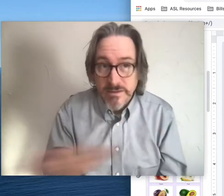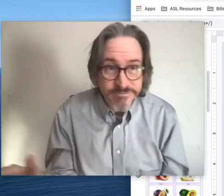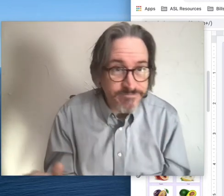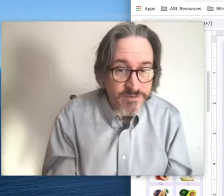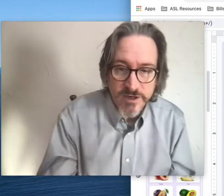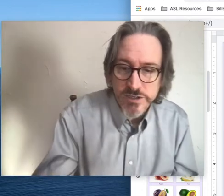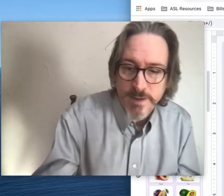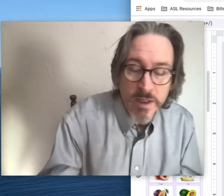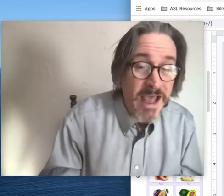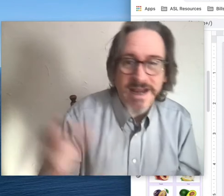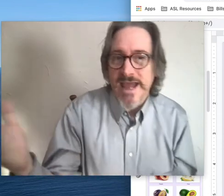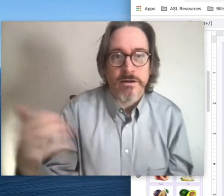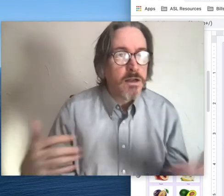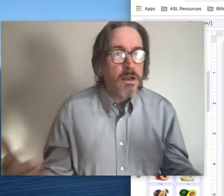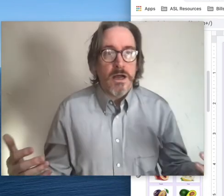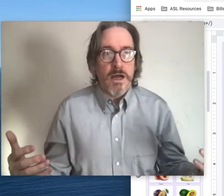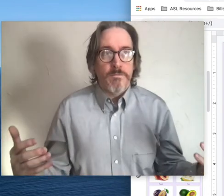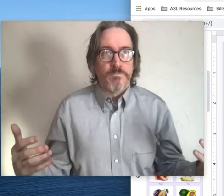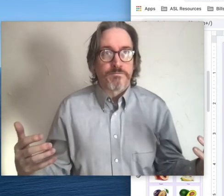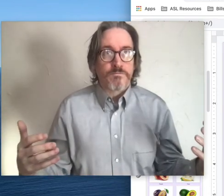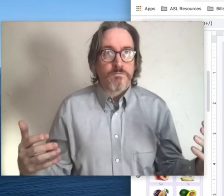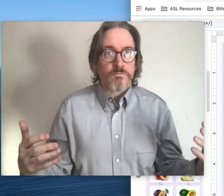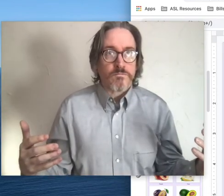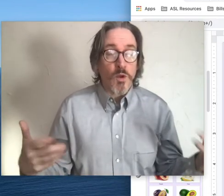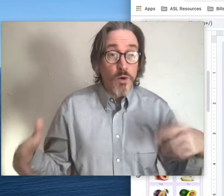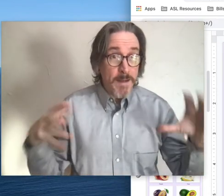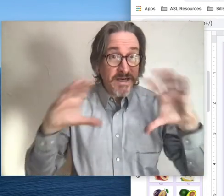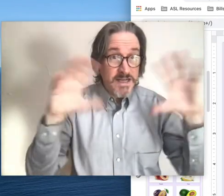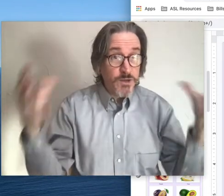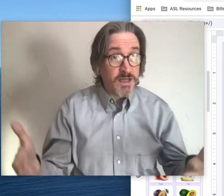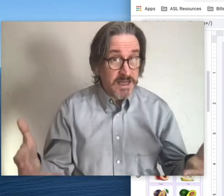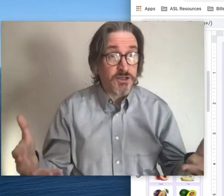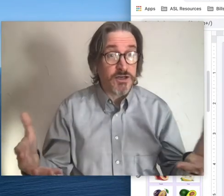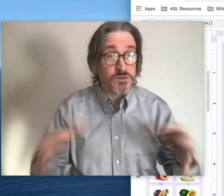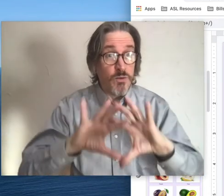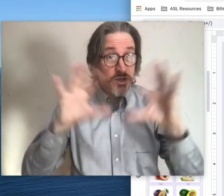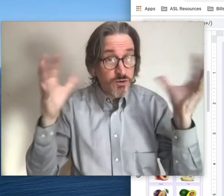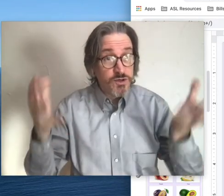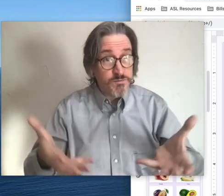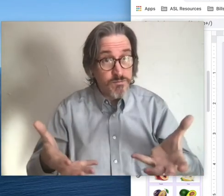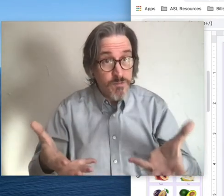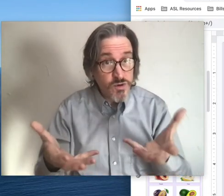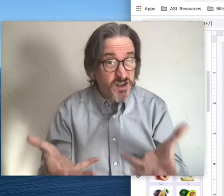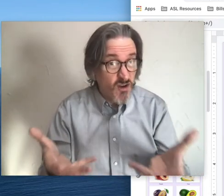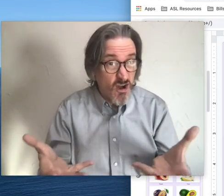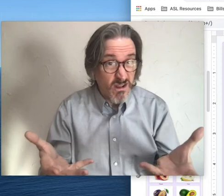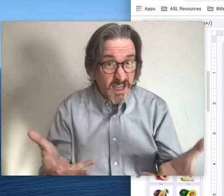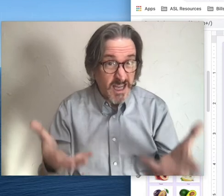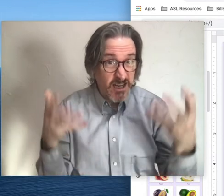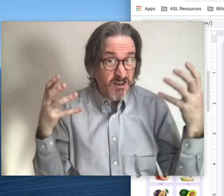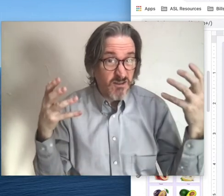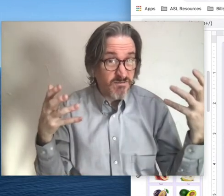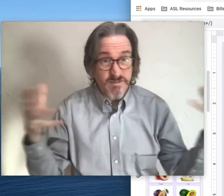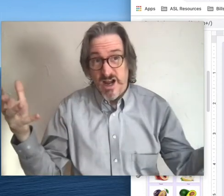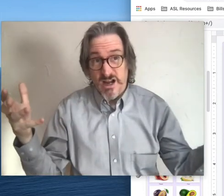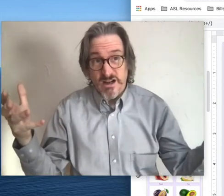Lime, fingerspell. And again, what I'm going to tell you in the lecture is what we use most of all